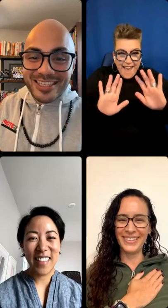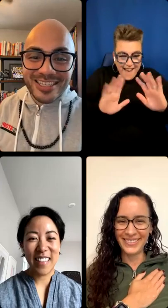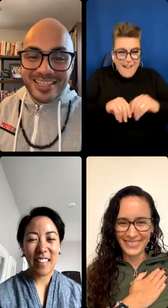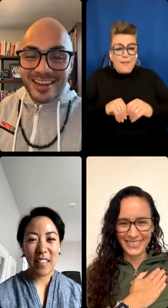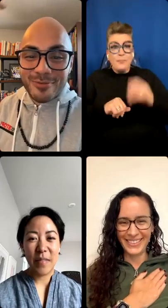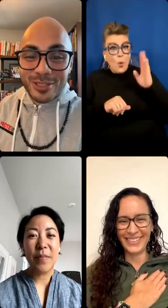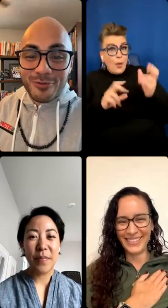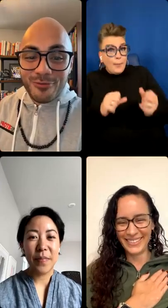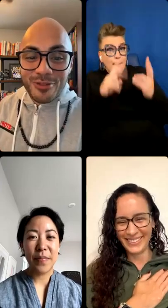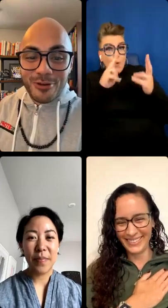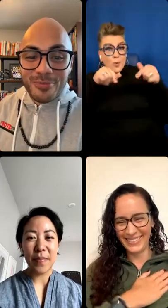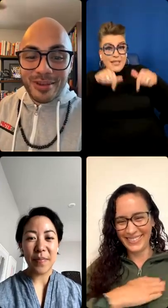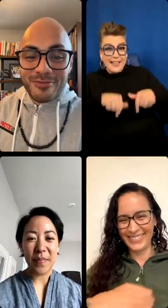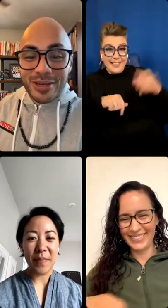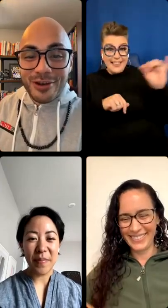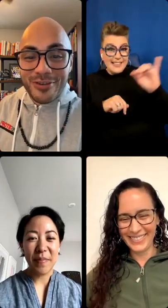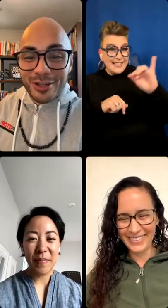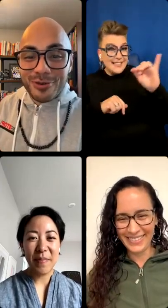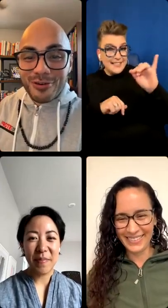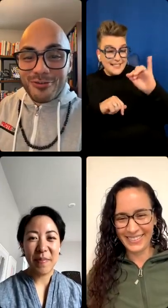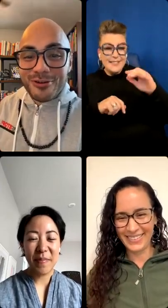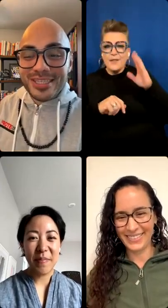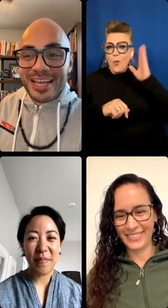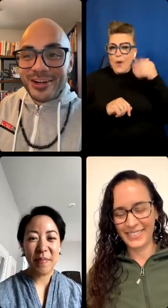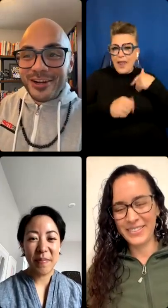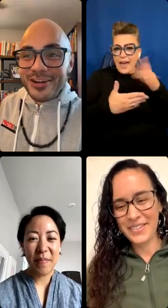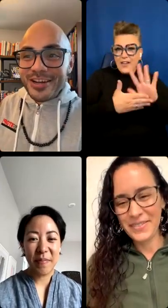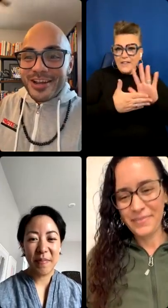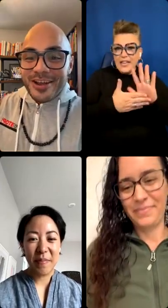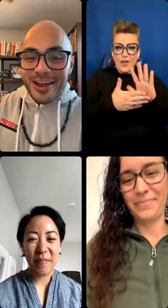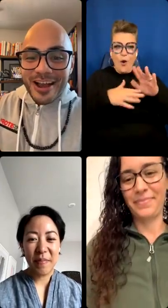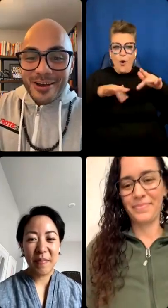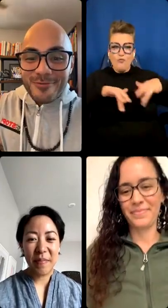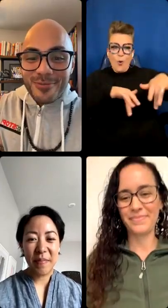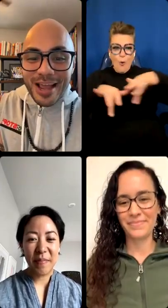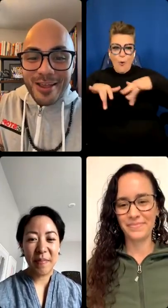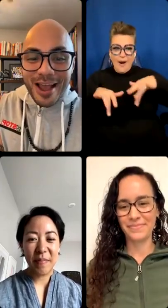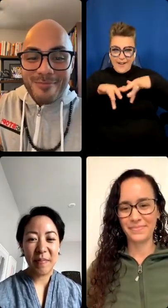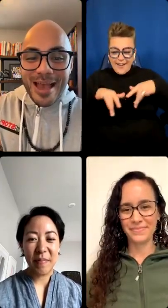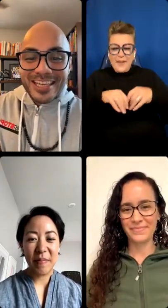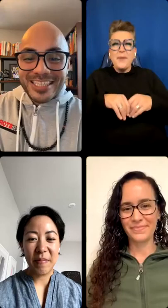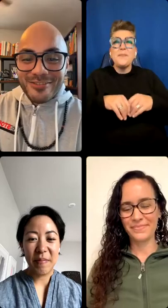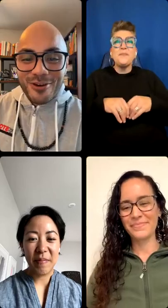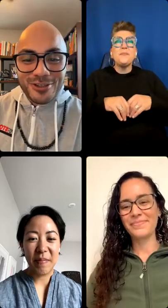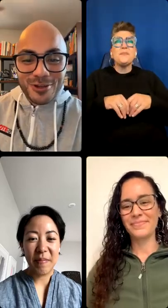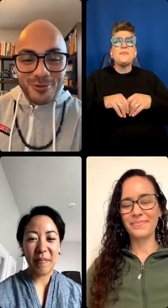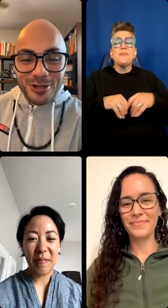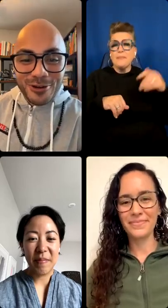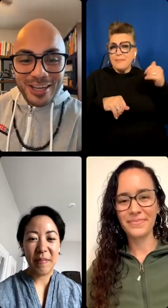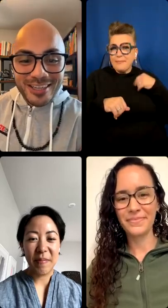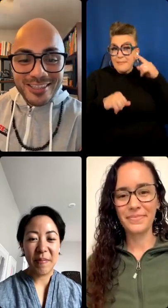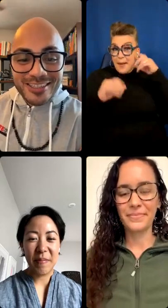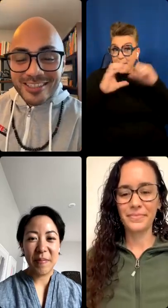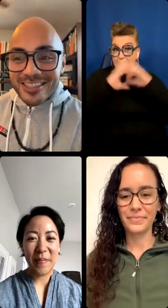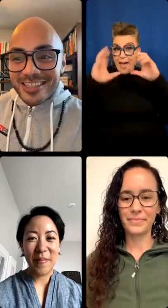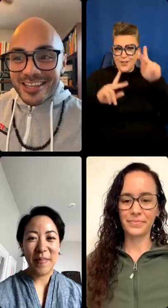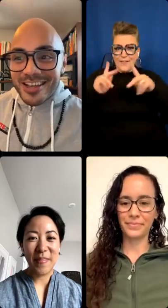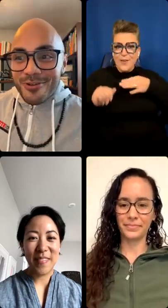posting this, so there'll be a video available for folks later. But I imagine folks are